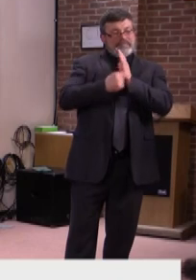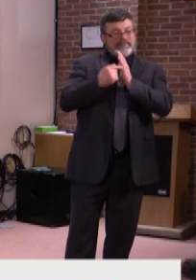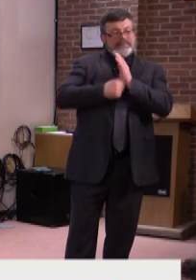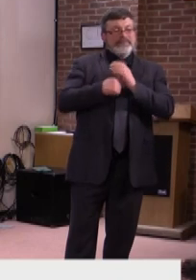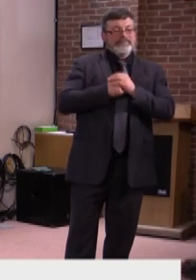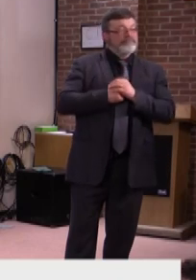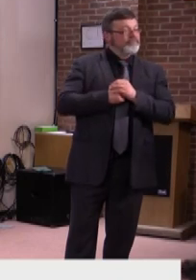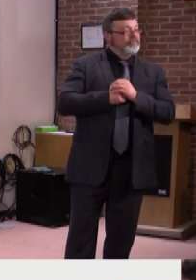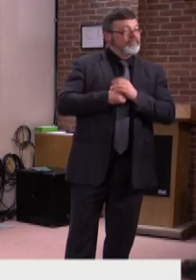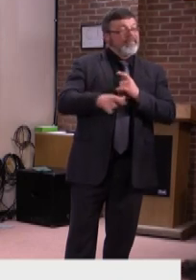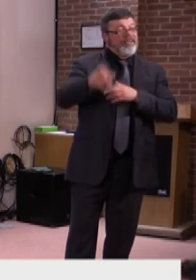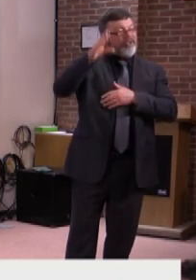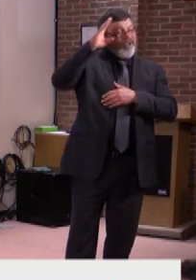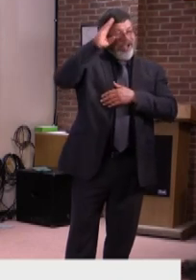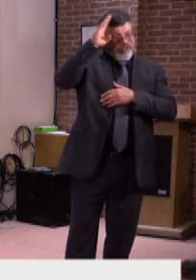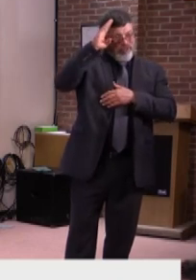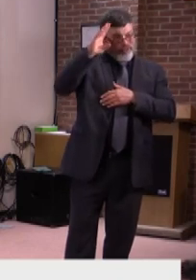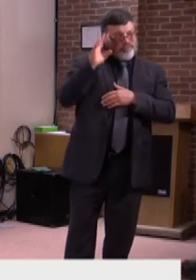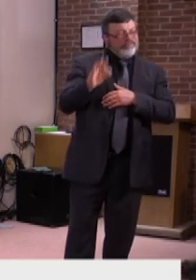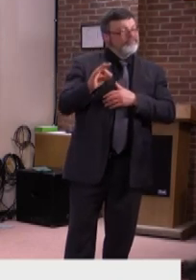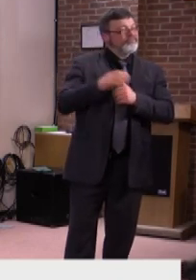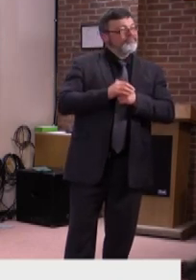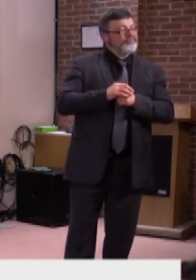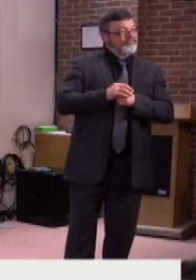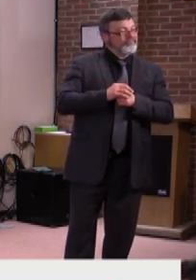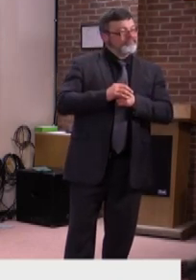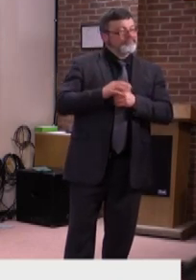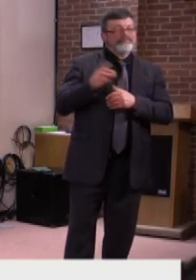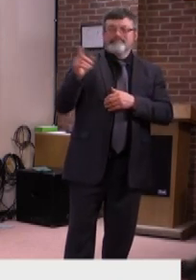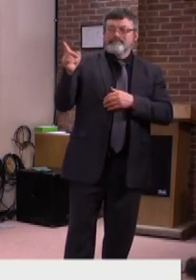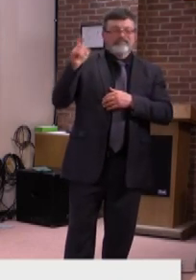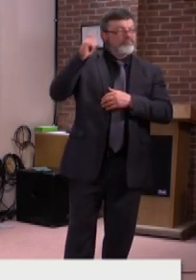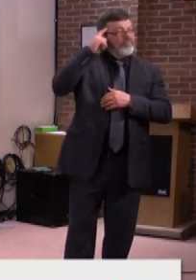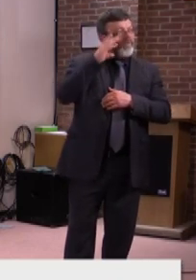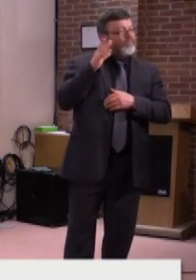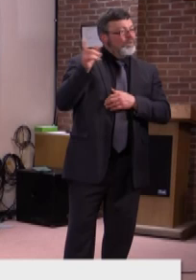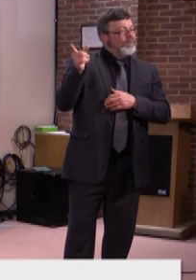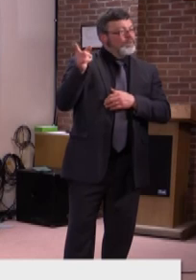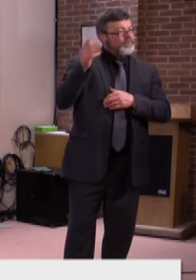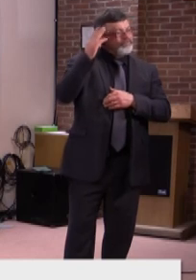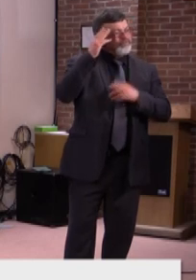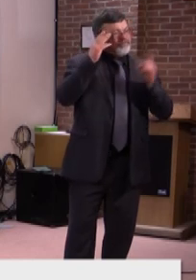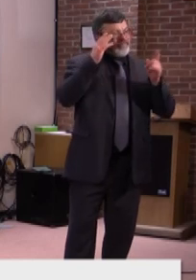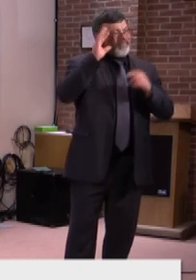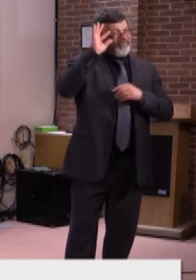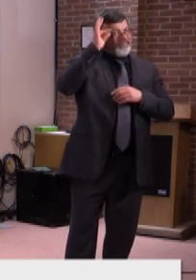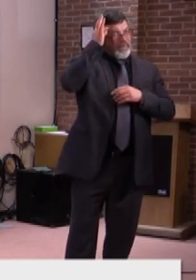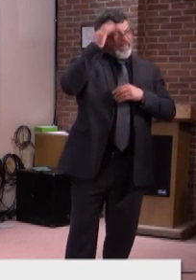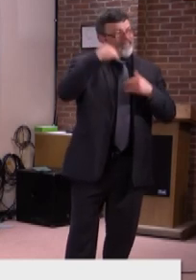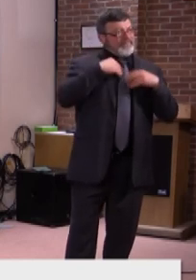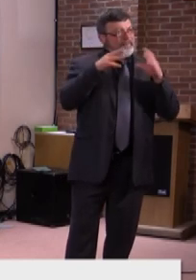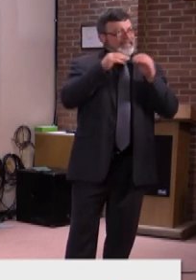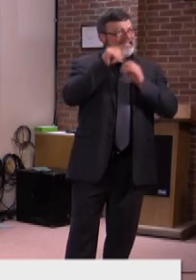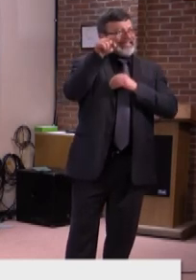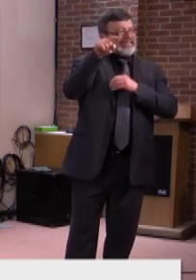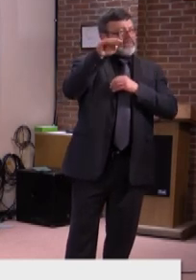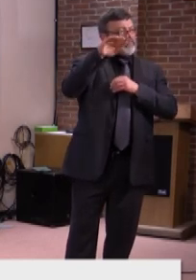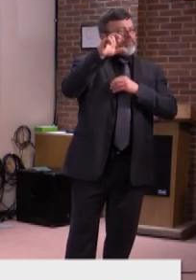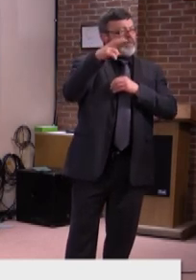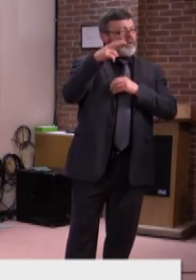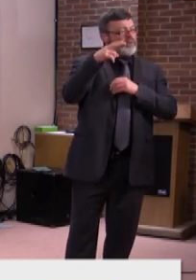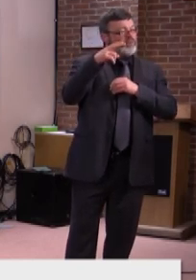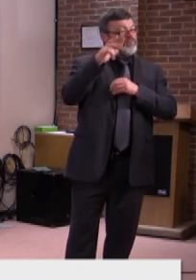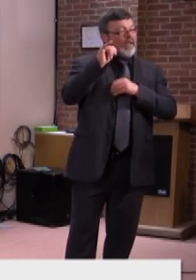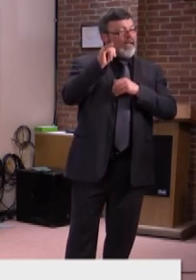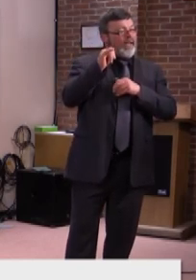hi governor um as you know the the fed is meeting in march and it looks like they're going to raise rates by half a point and the mortgage